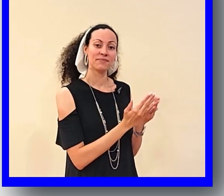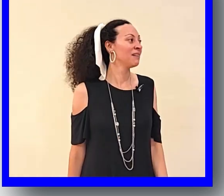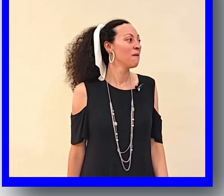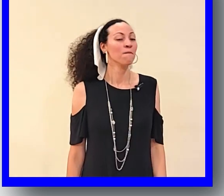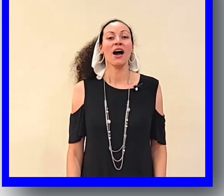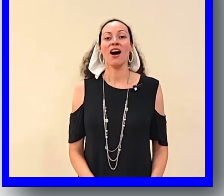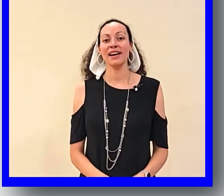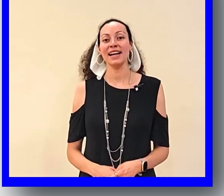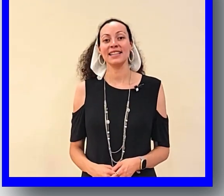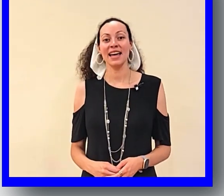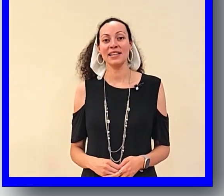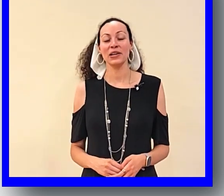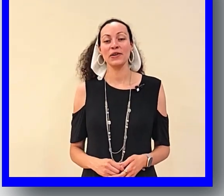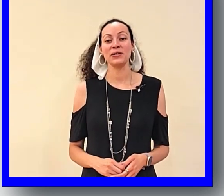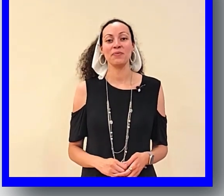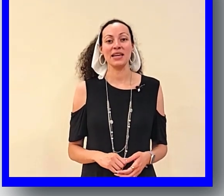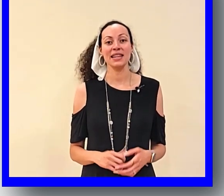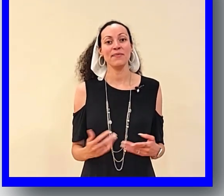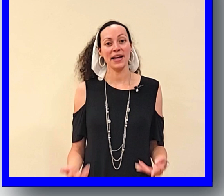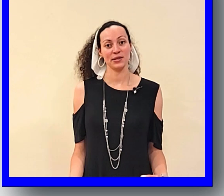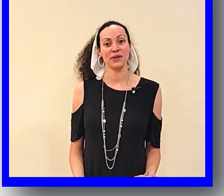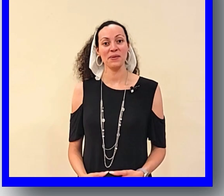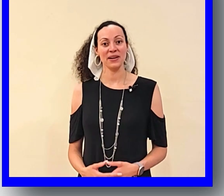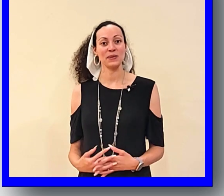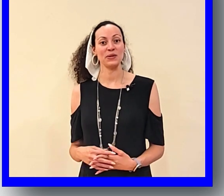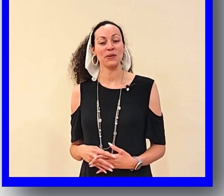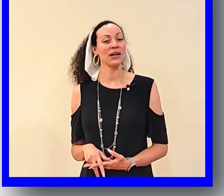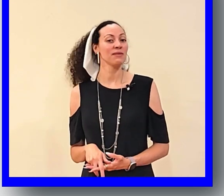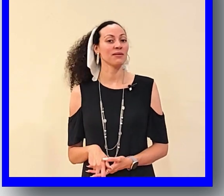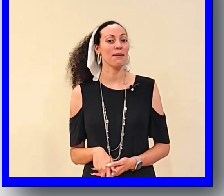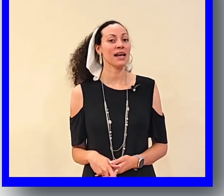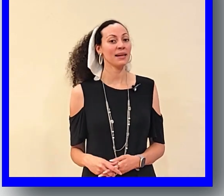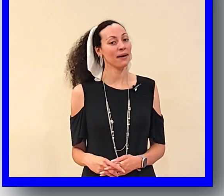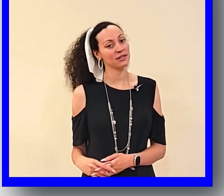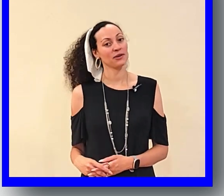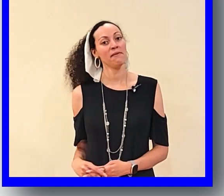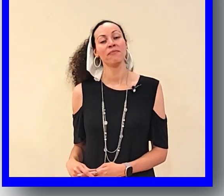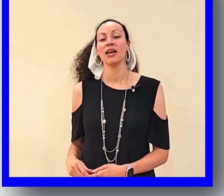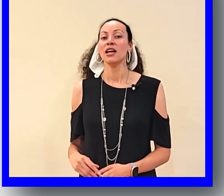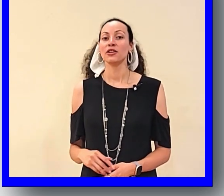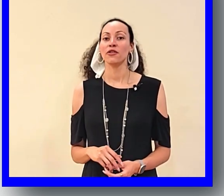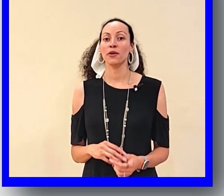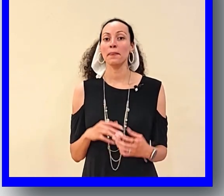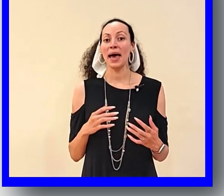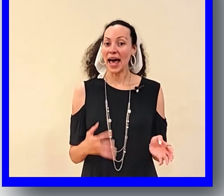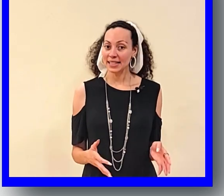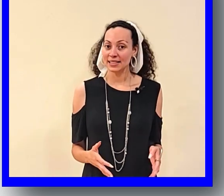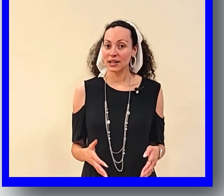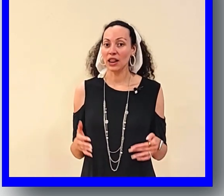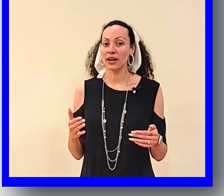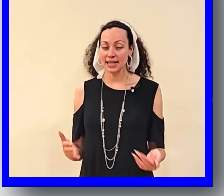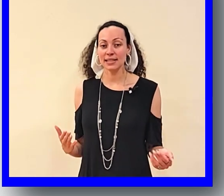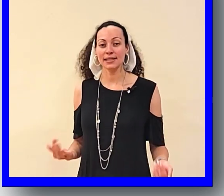books. Our next sign is going to be the pet store because we do program sometimes at the pet store. So for